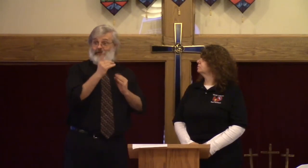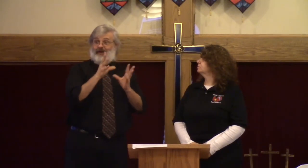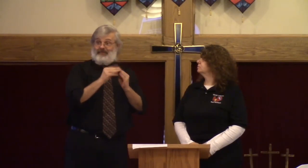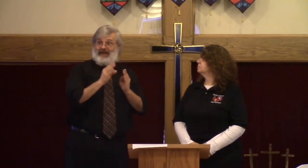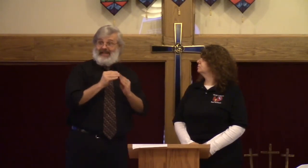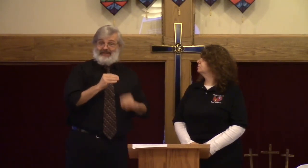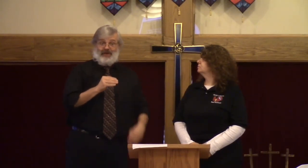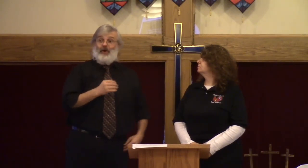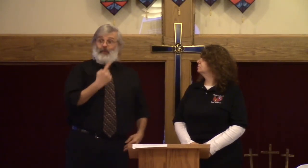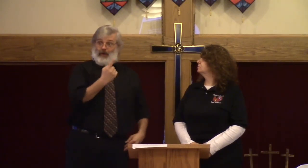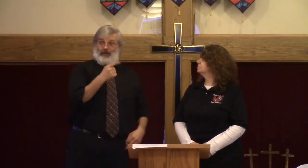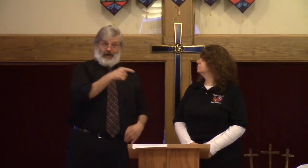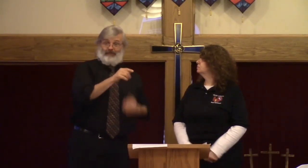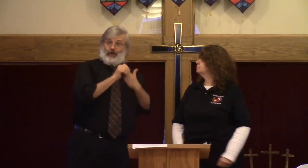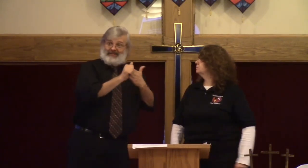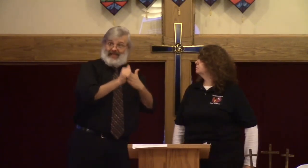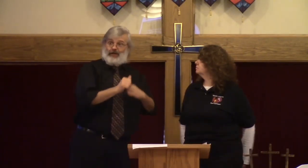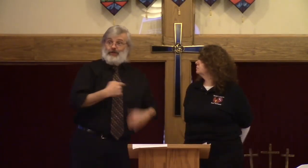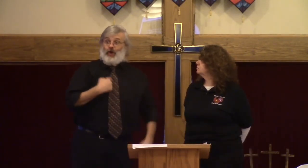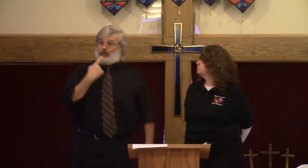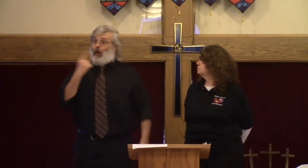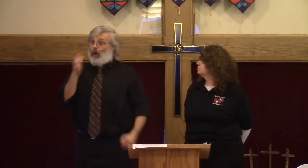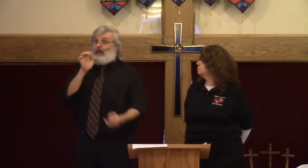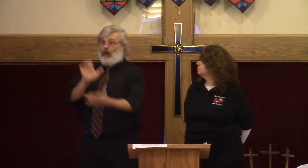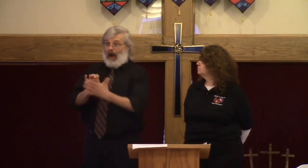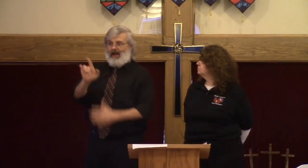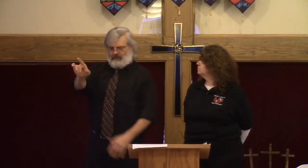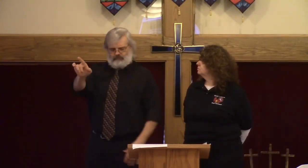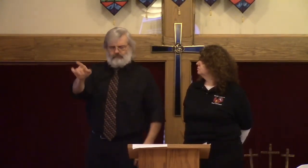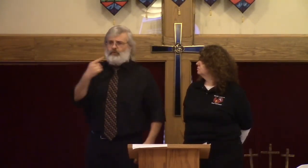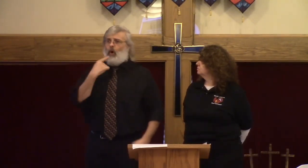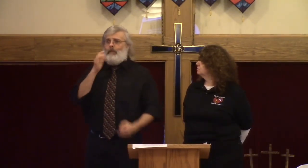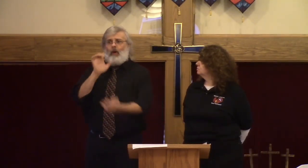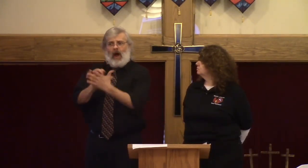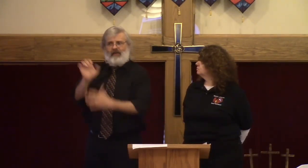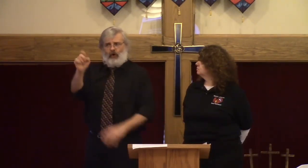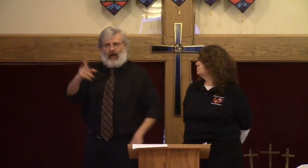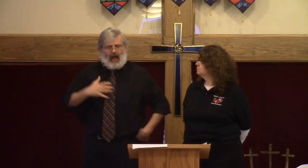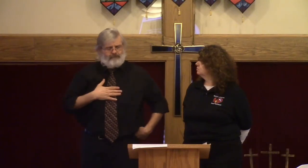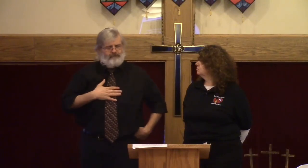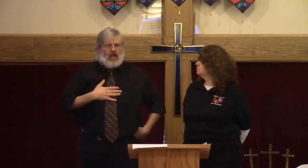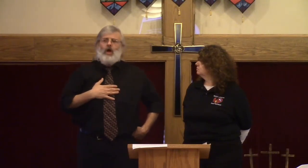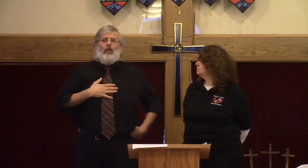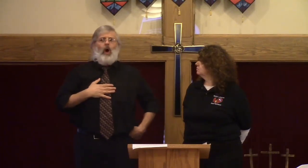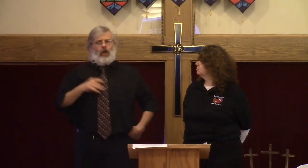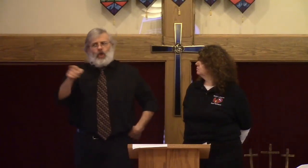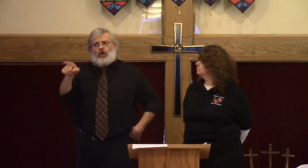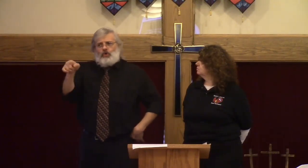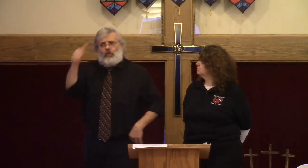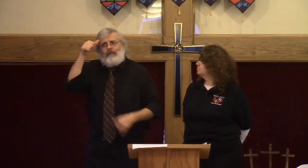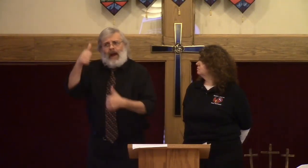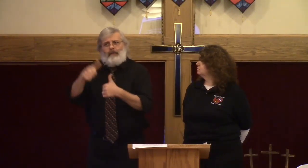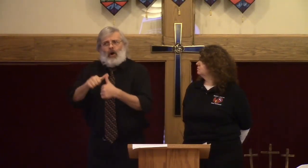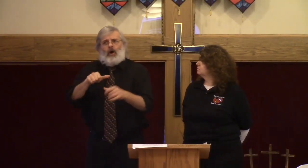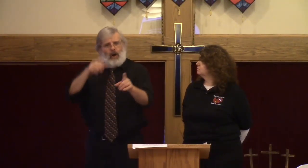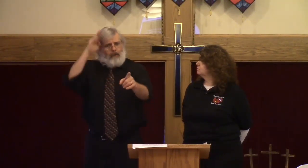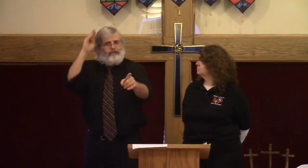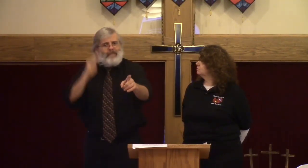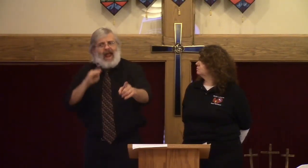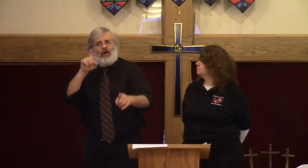of those leaders told my wife, okay, well, you remember, Mary